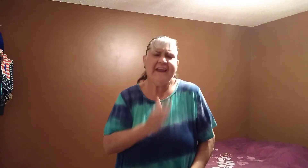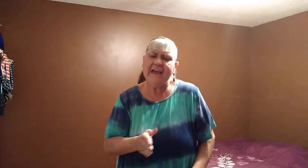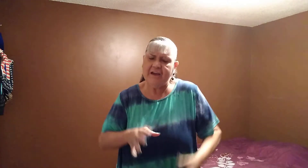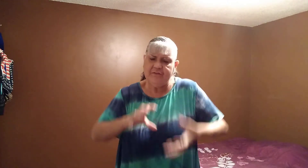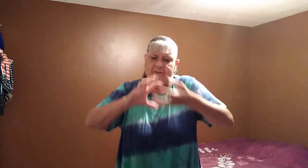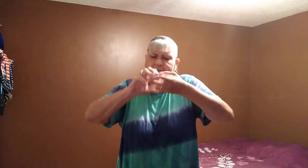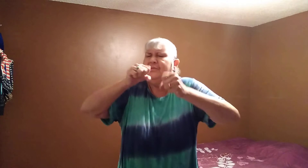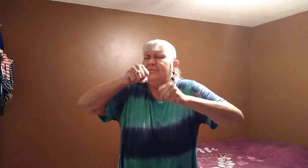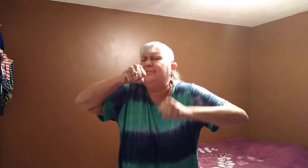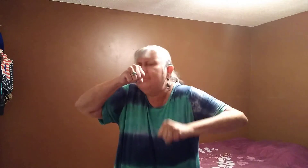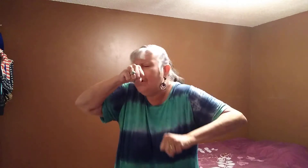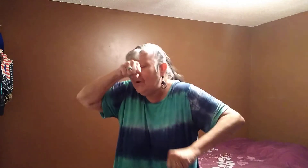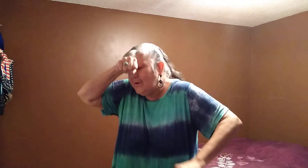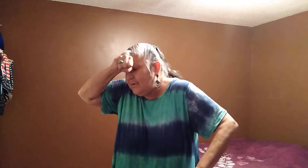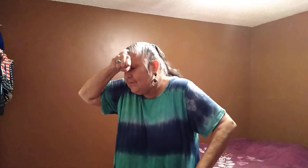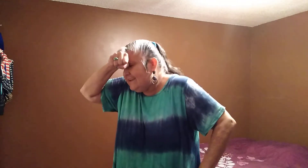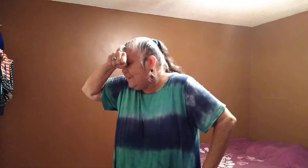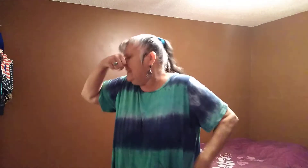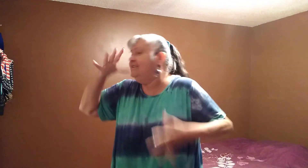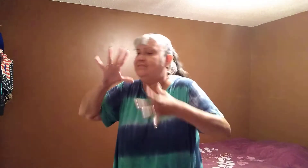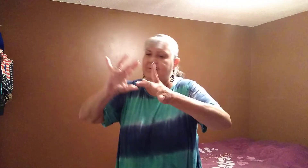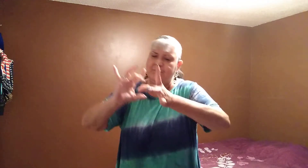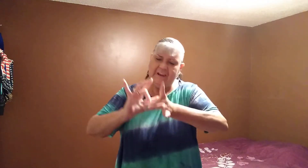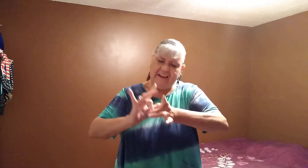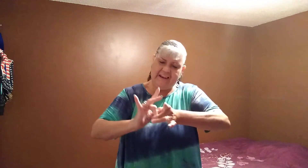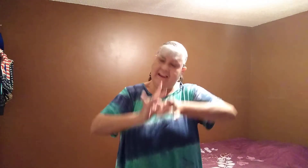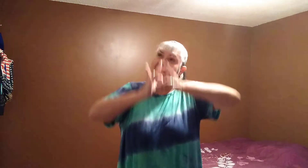never too broken to belong.